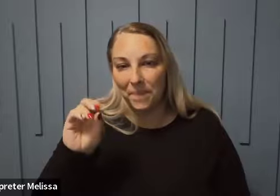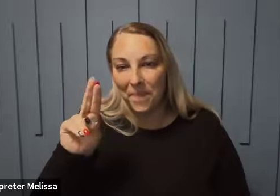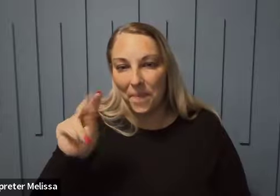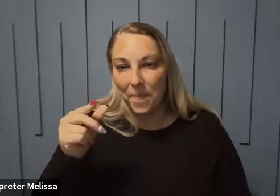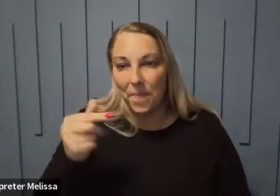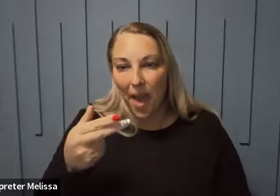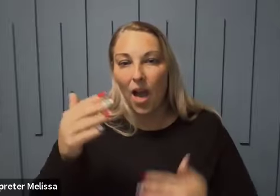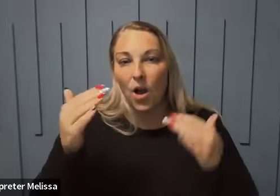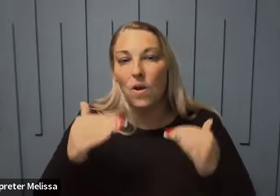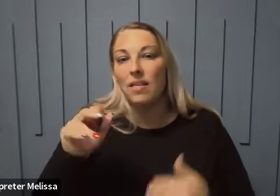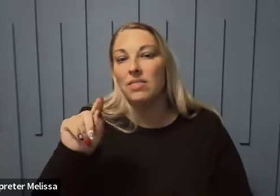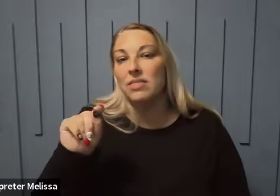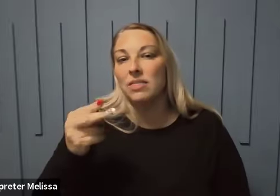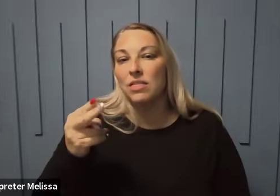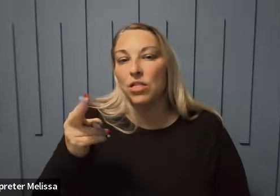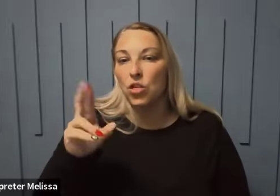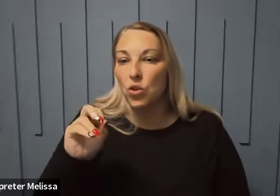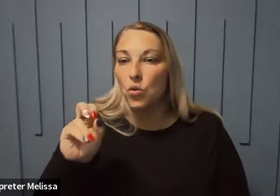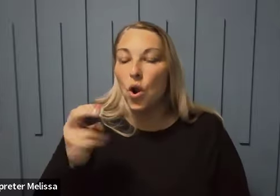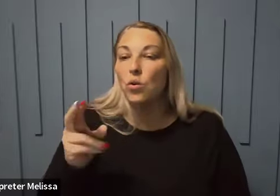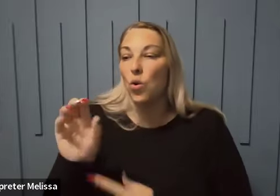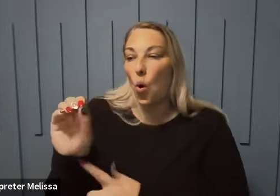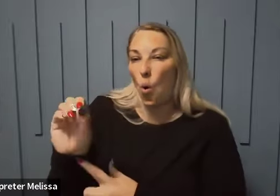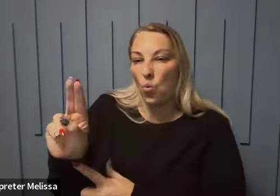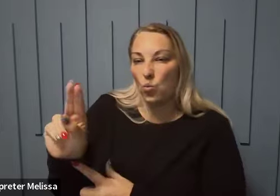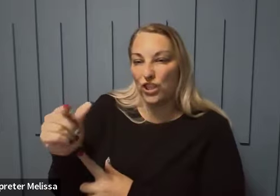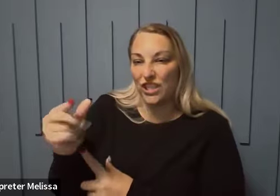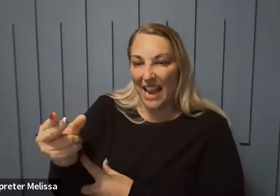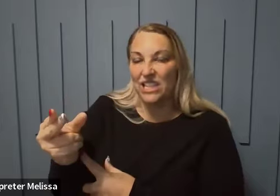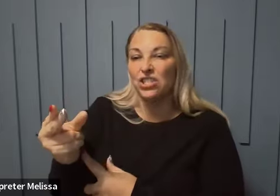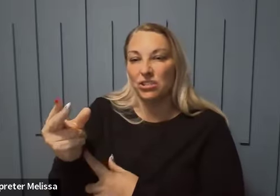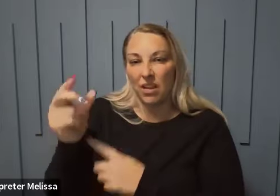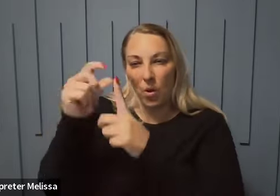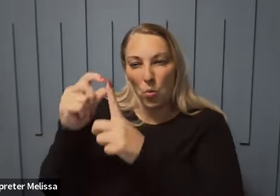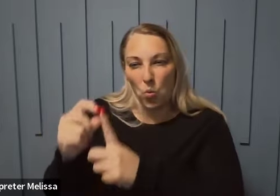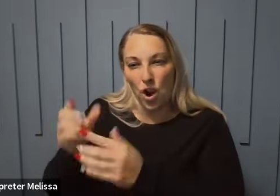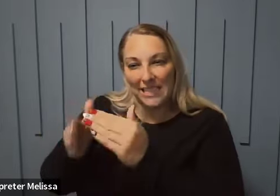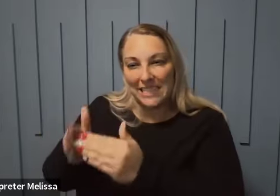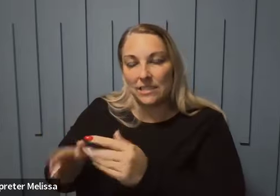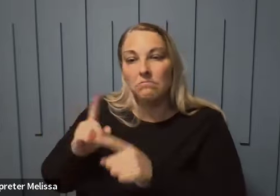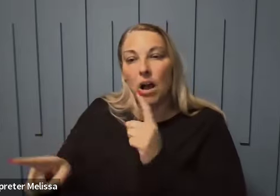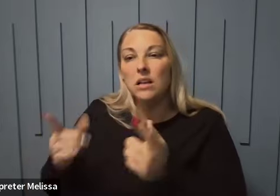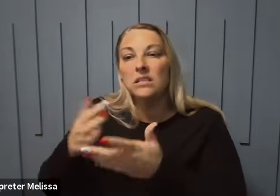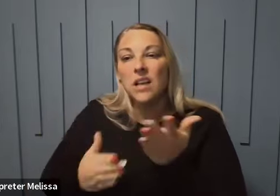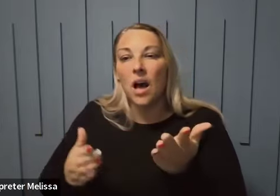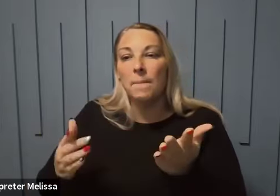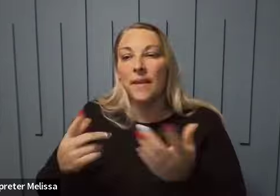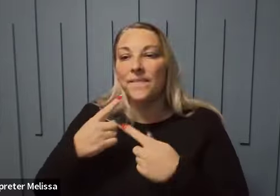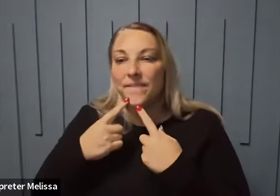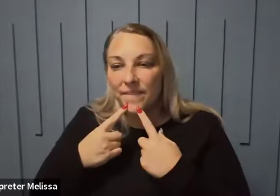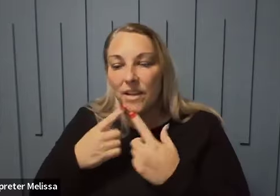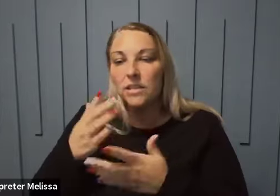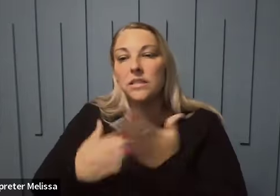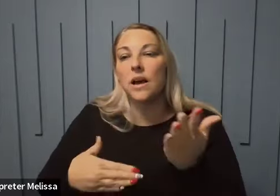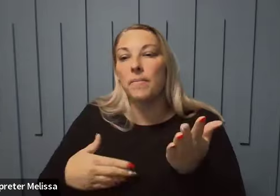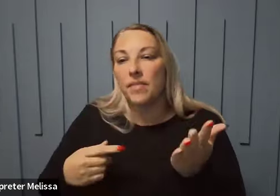same spelling, O-U-G-H. And that's hard. That's hard to teach to deaf and hard of hearing kids. Our hearing